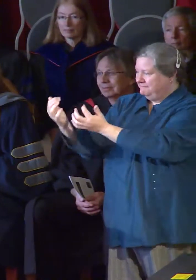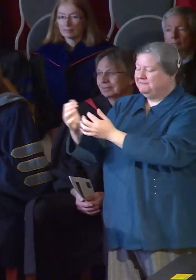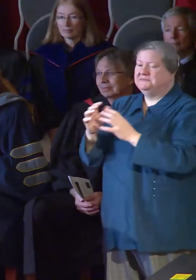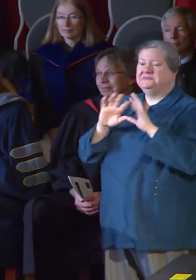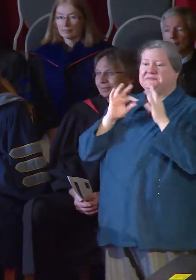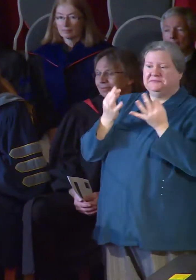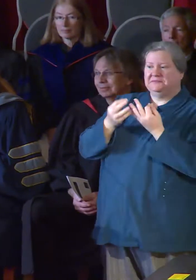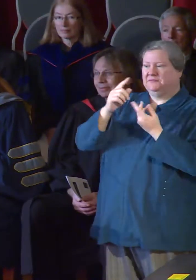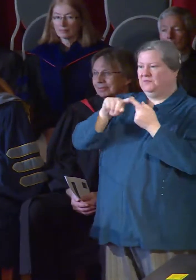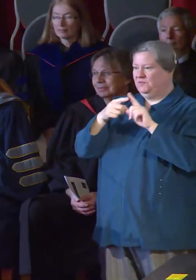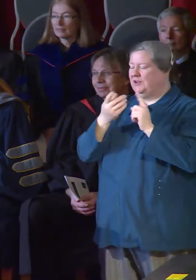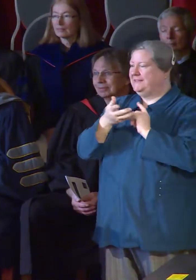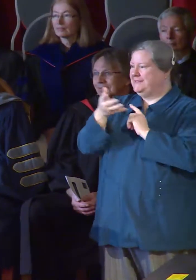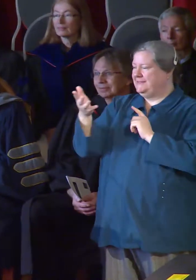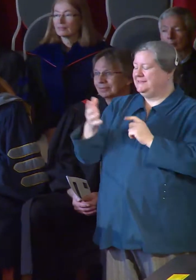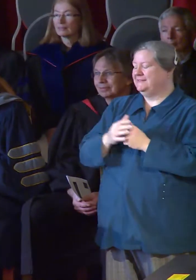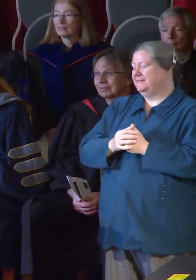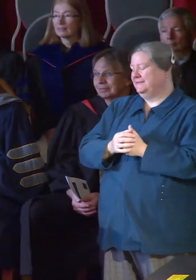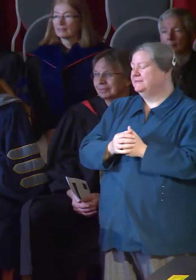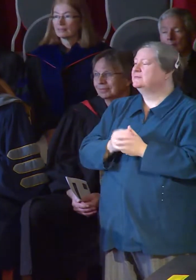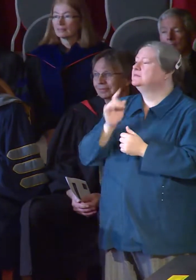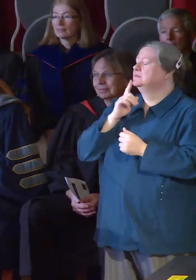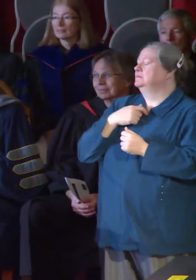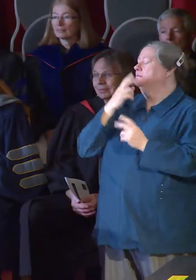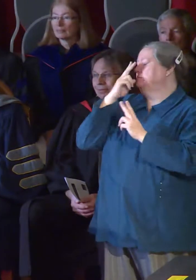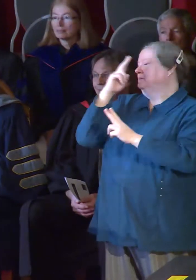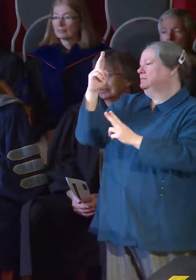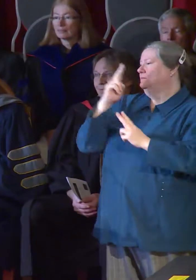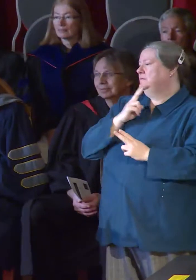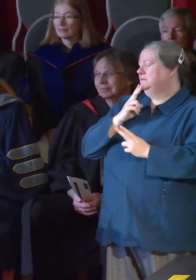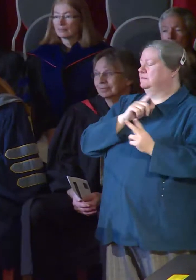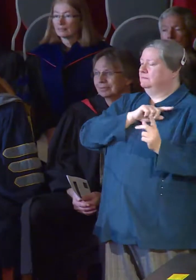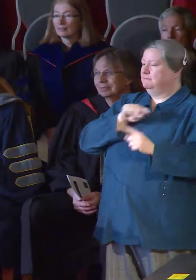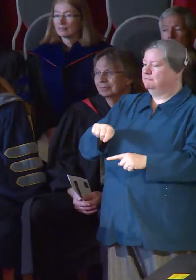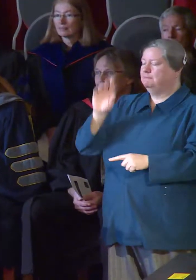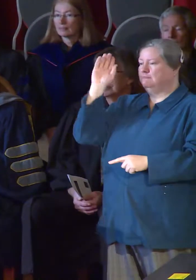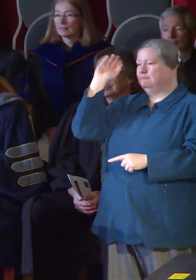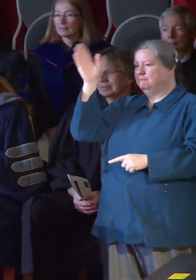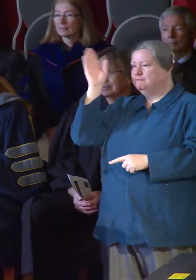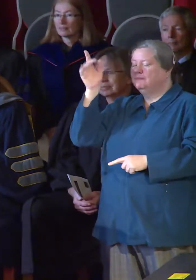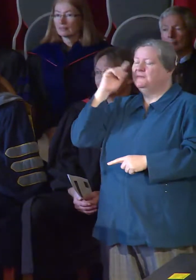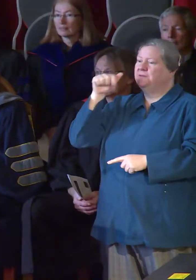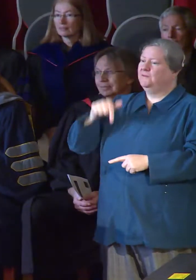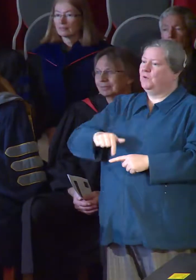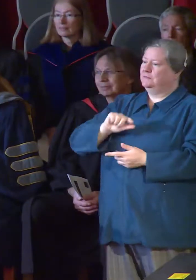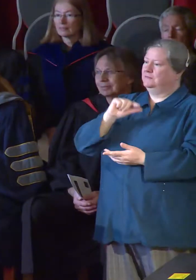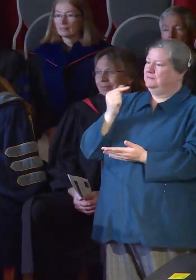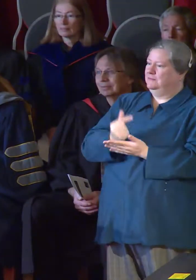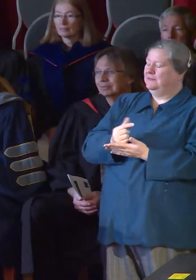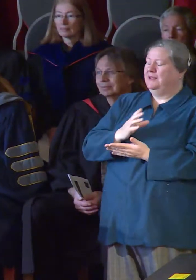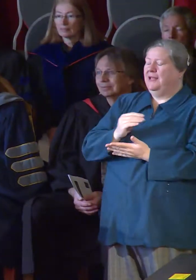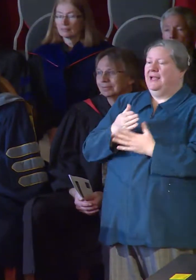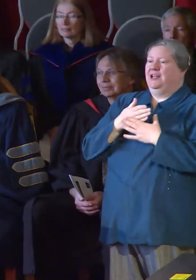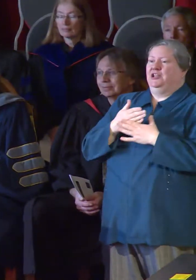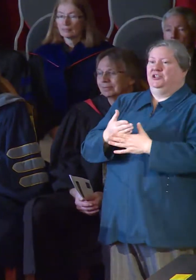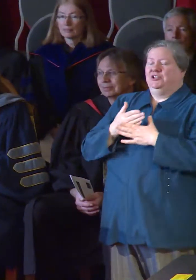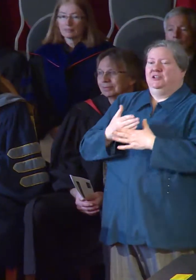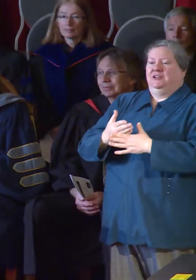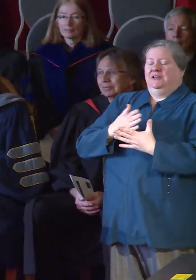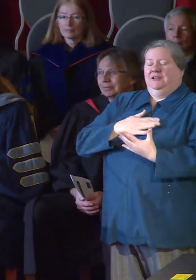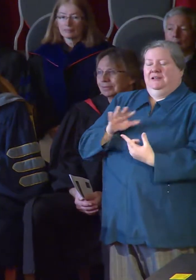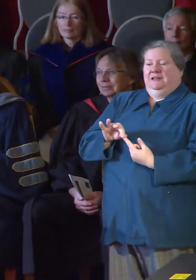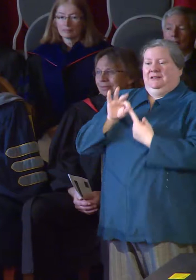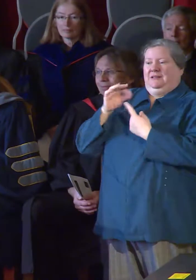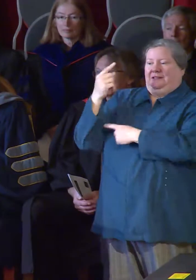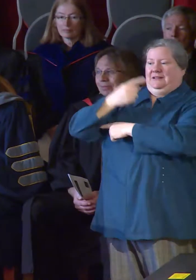and friends, it's a distinct honor to make this convocation address and to share this very special day